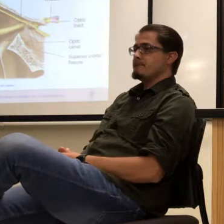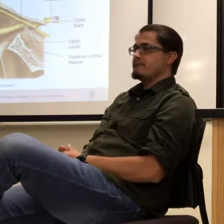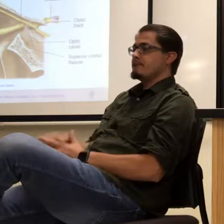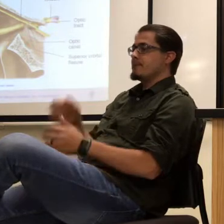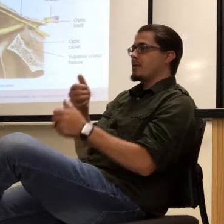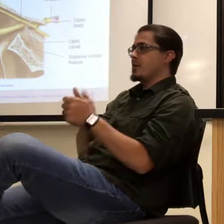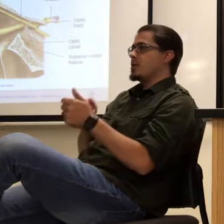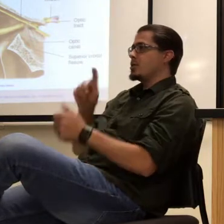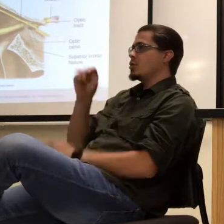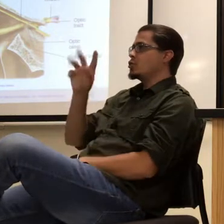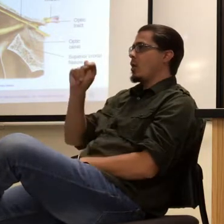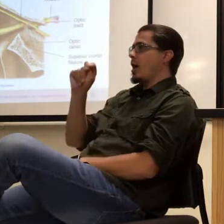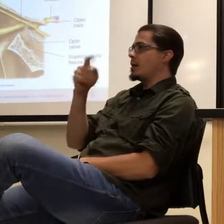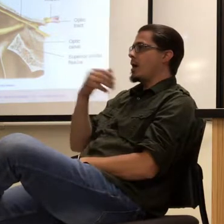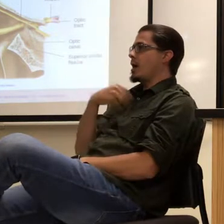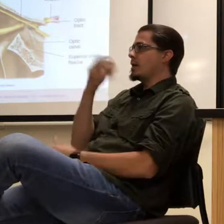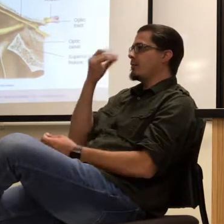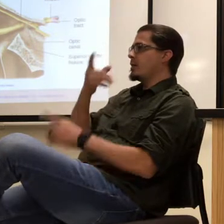carries info